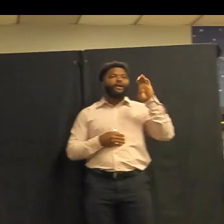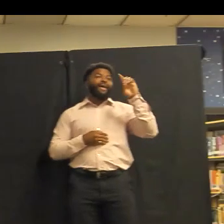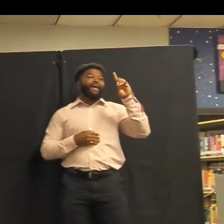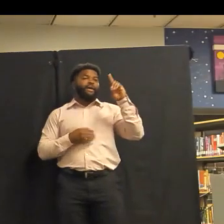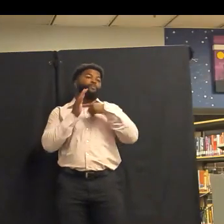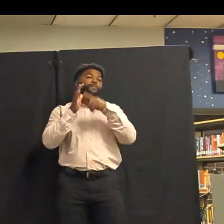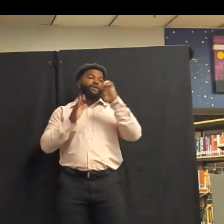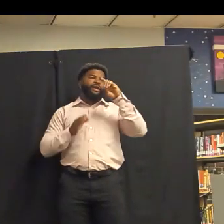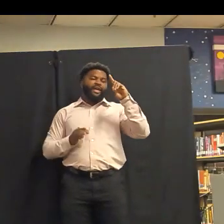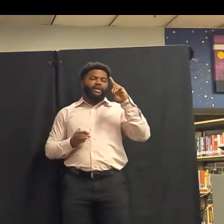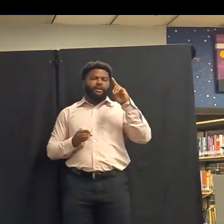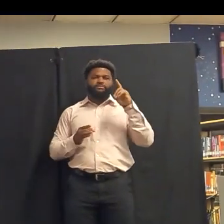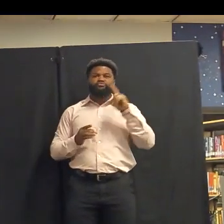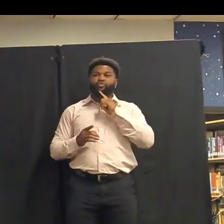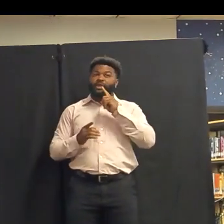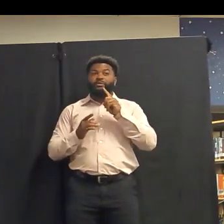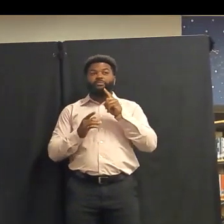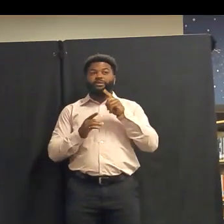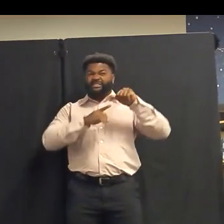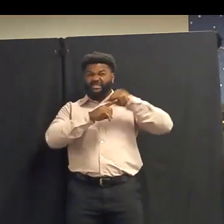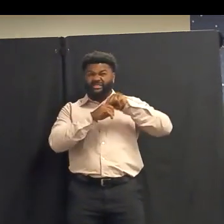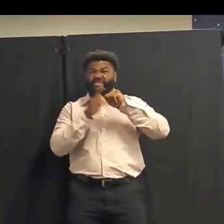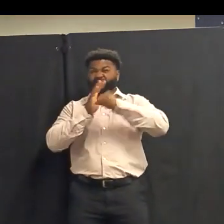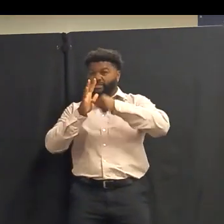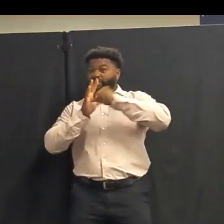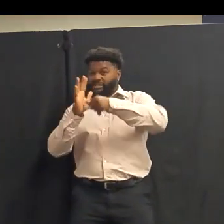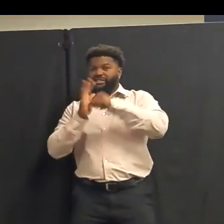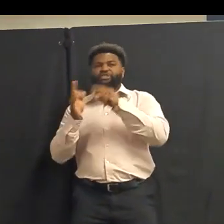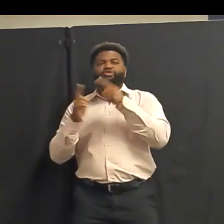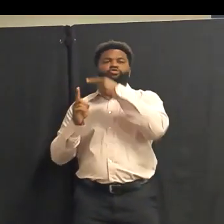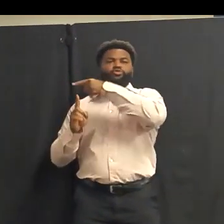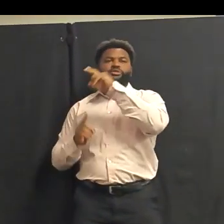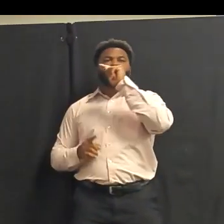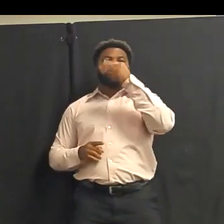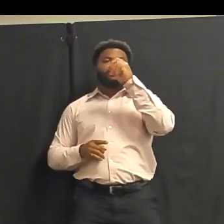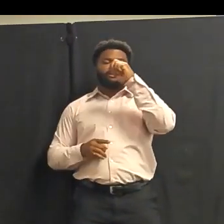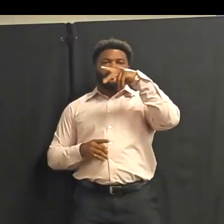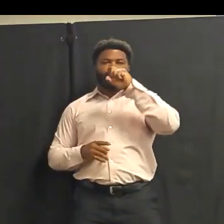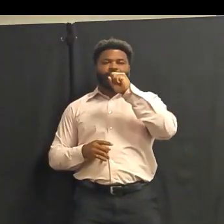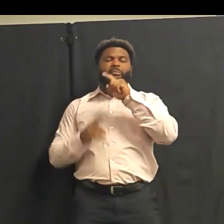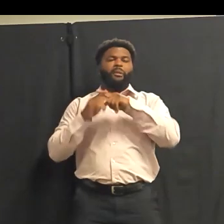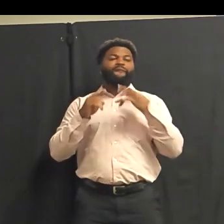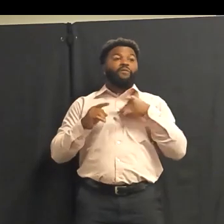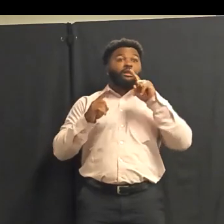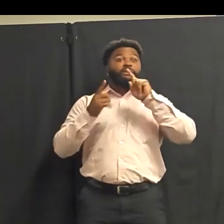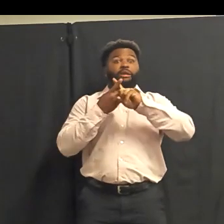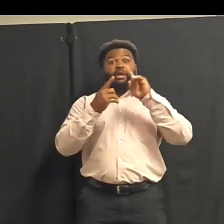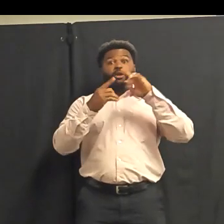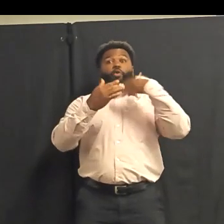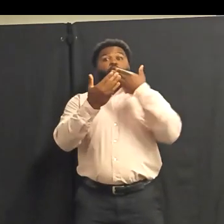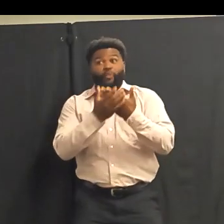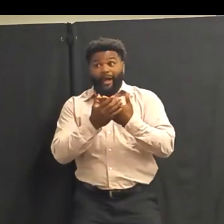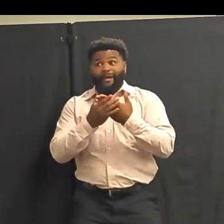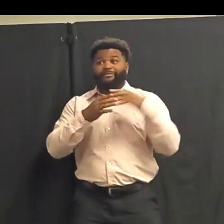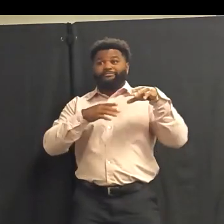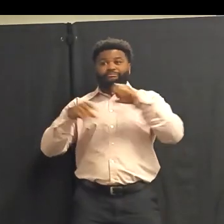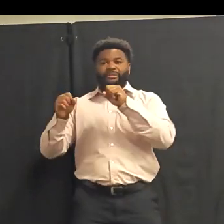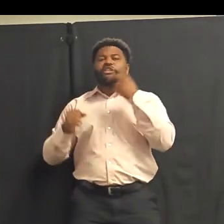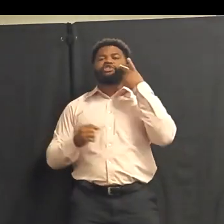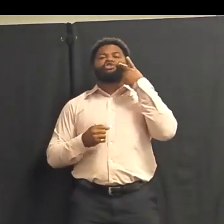Representative Clare has been really kind of drilling it into him, but I don't think until he got here did he really see